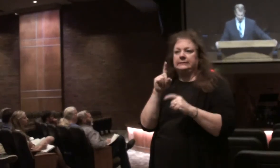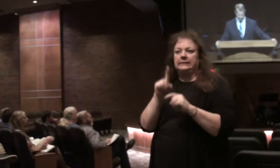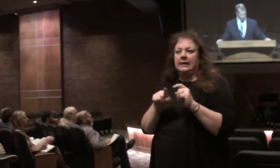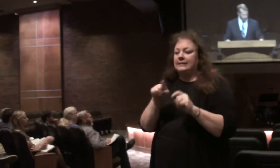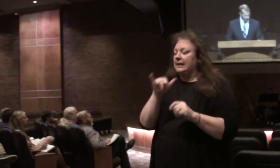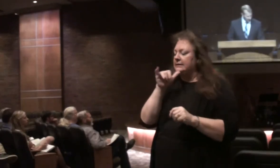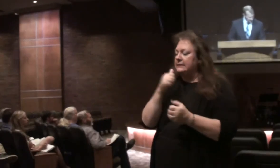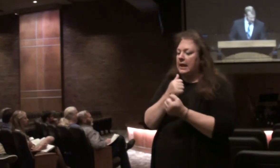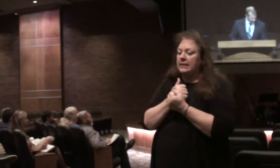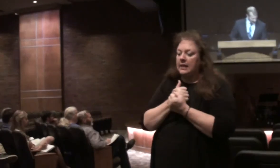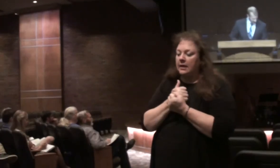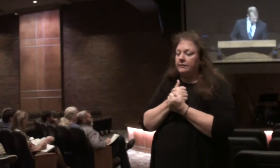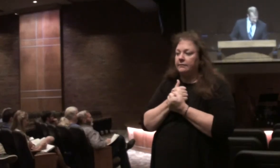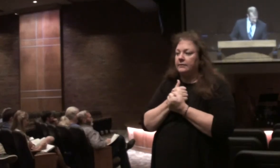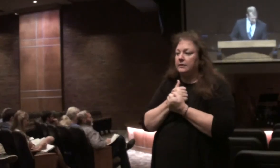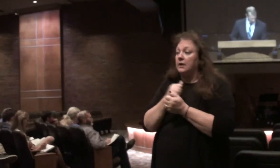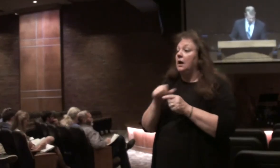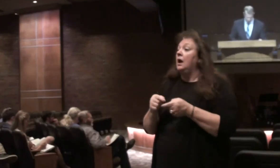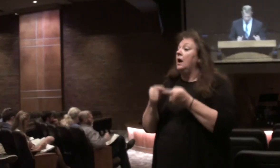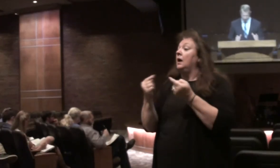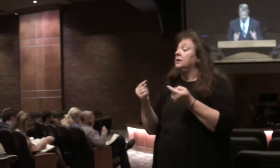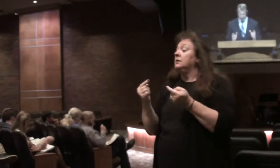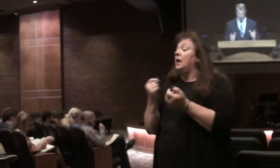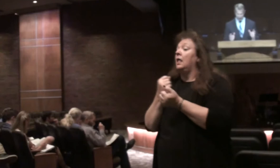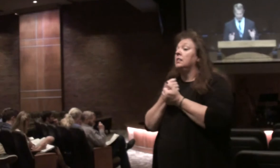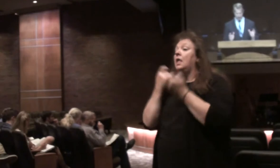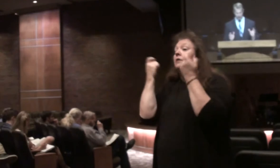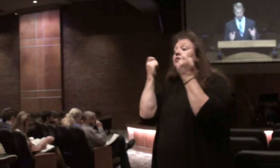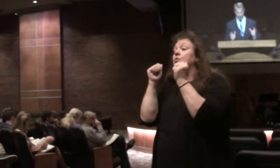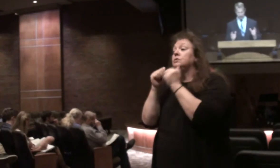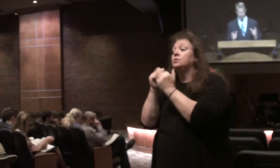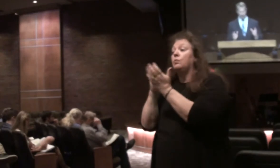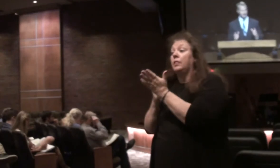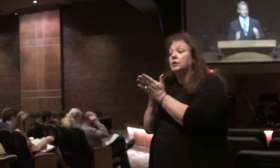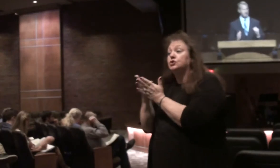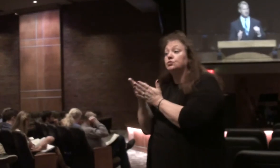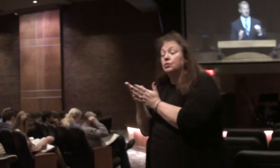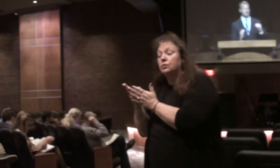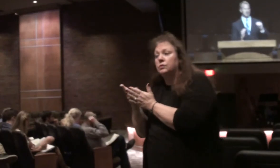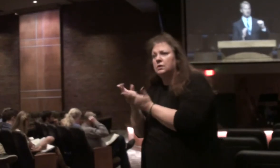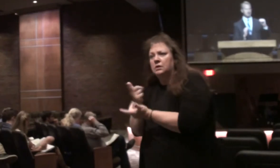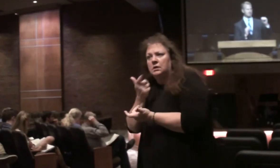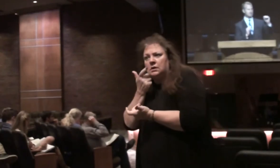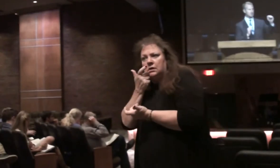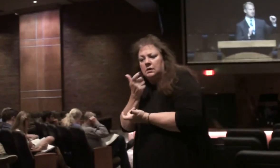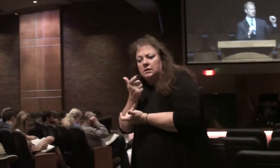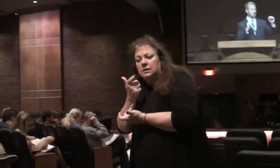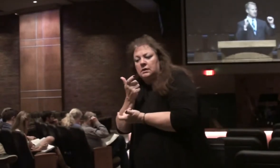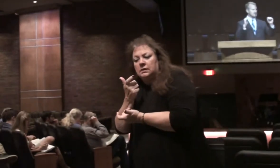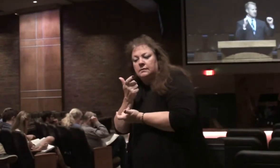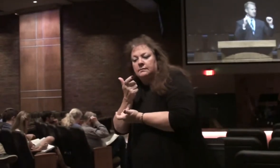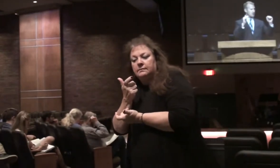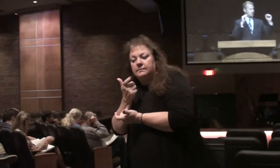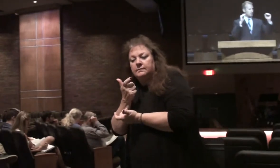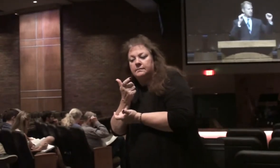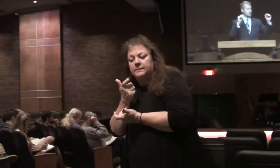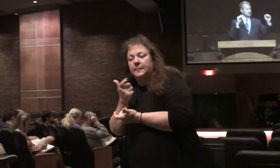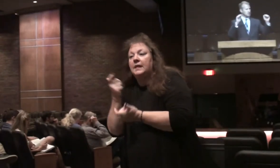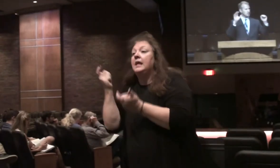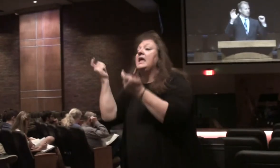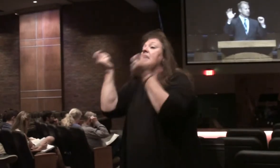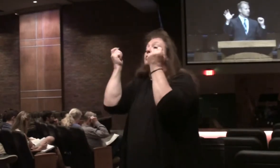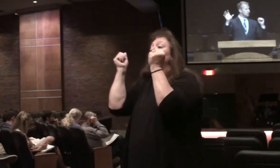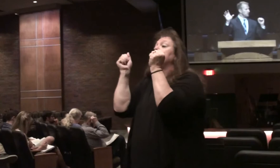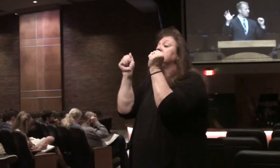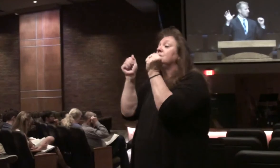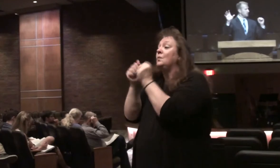It's not love. On the other side, verse 6, love rejoices with the truth. Interesting, it says, not love rejoices in righteousness, but rejoices